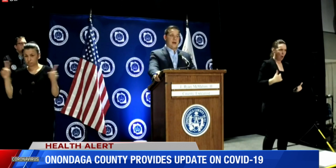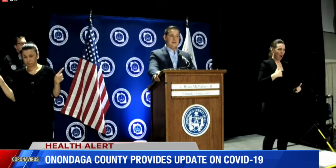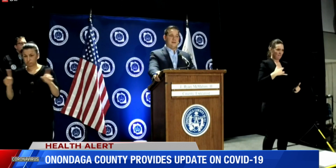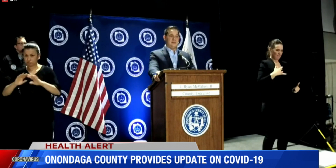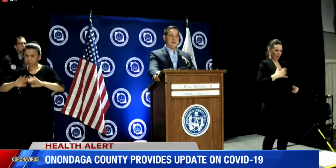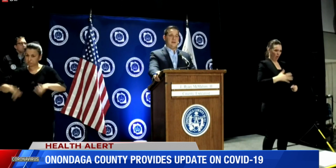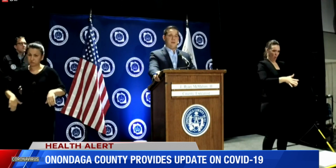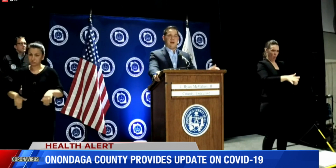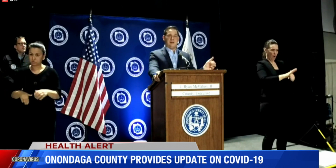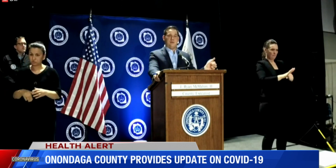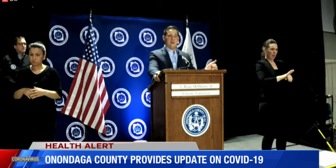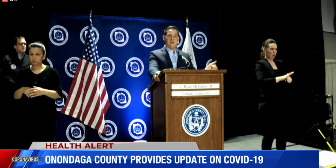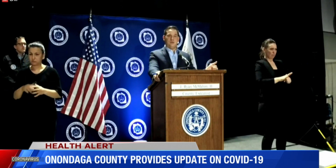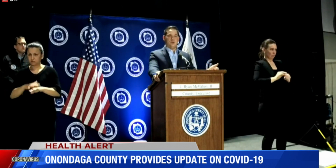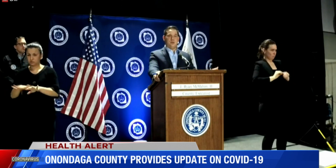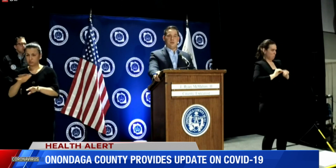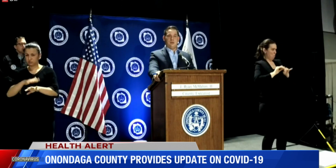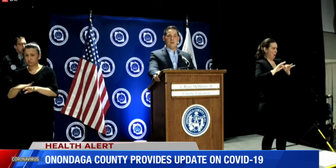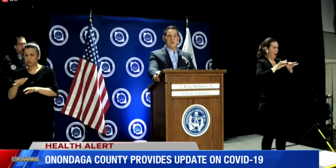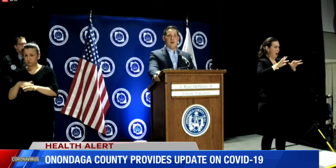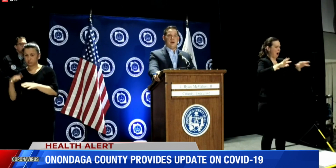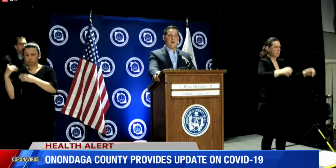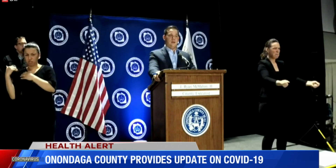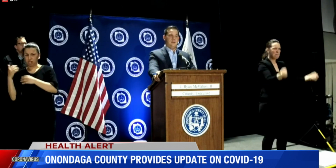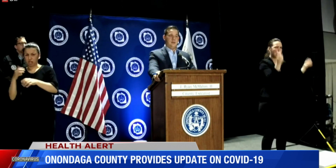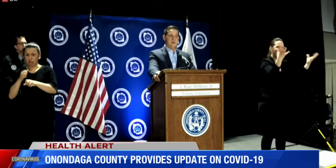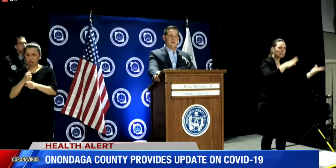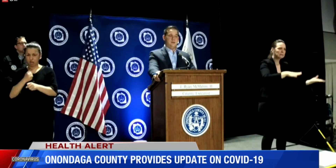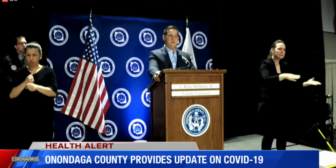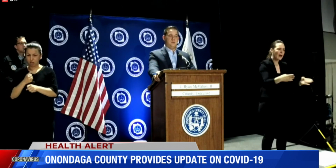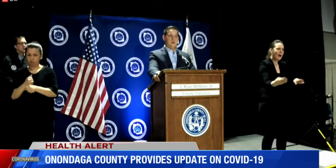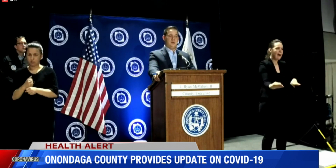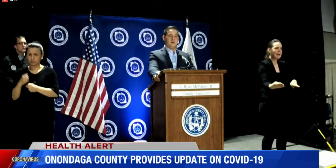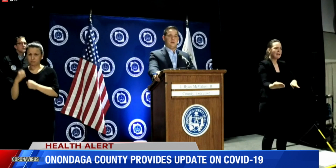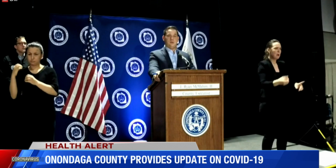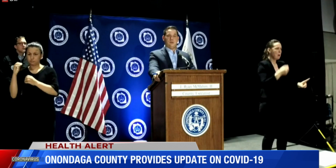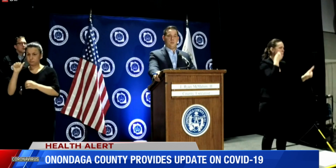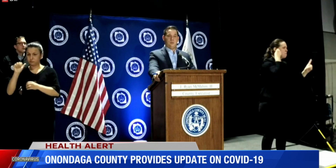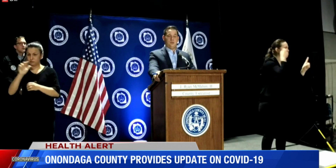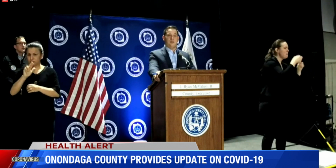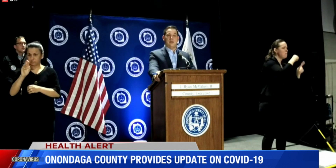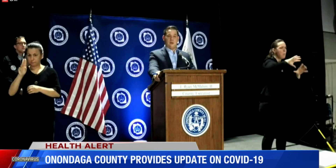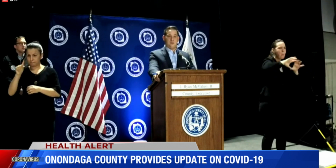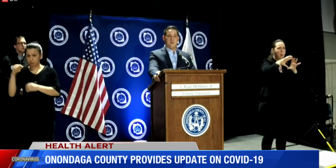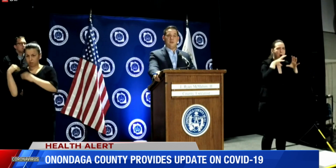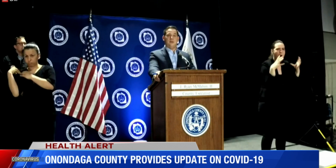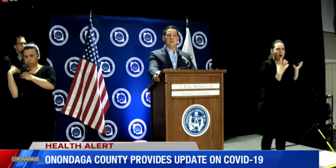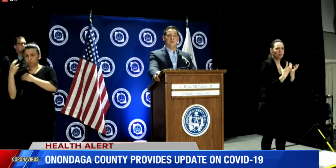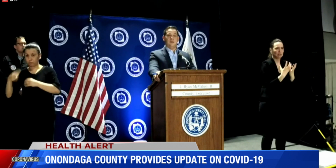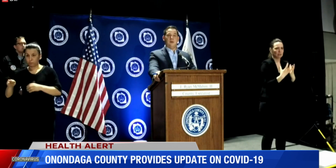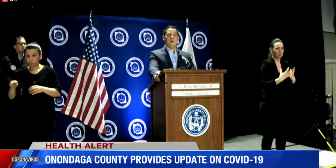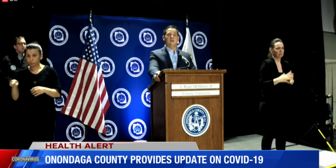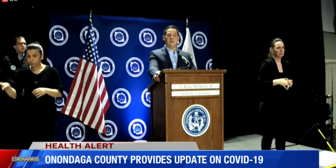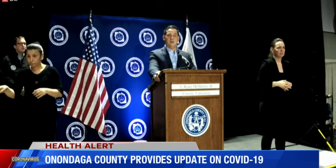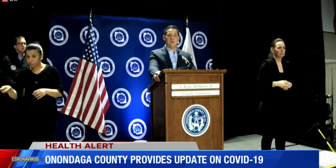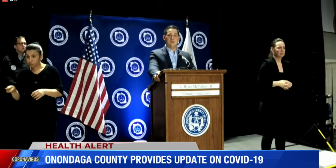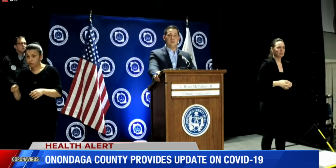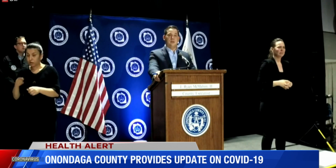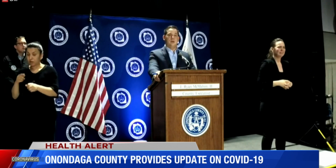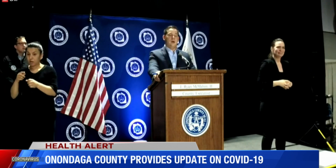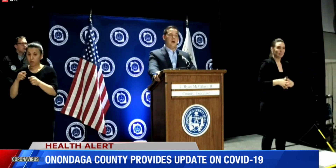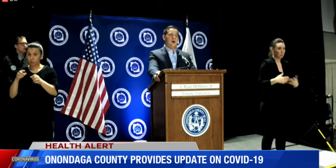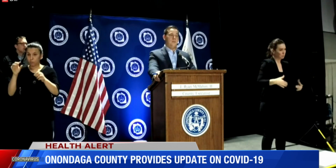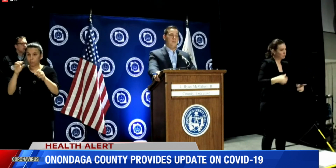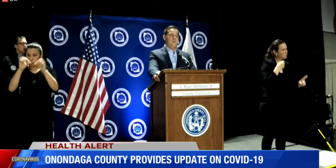how it didn't impact every industry. It didn't lead to shutdowns. It didn't lead to